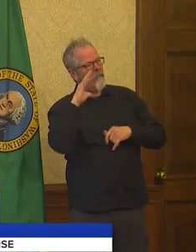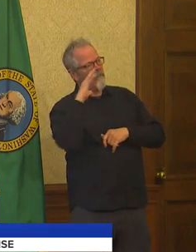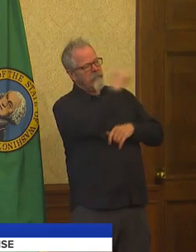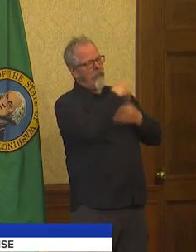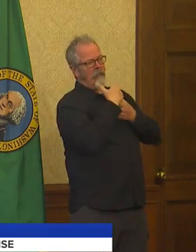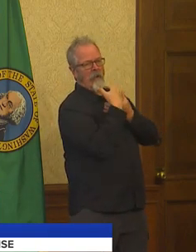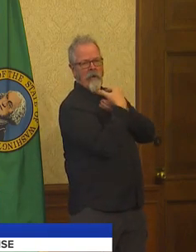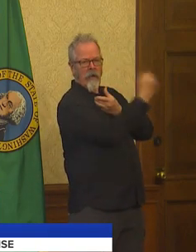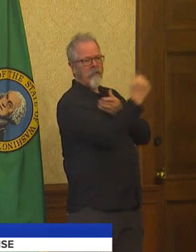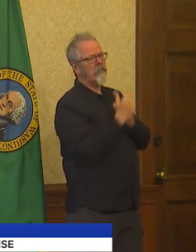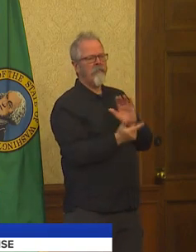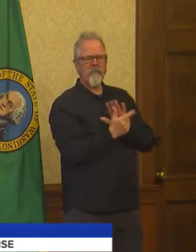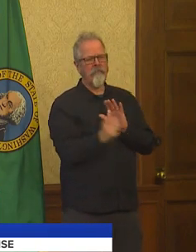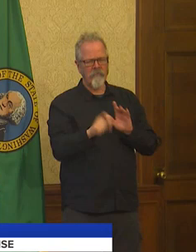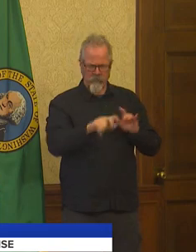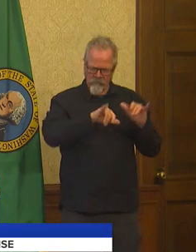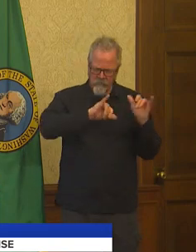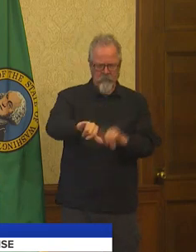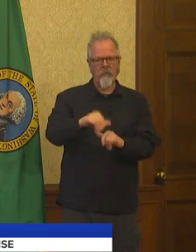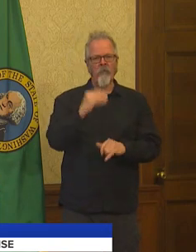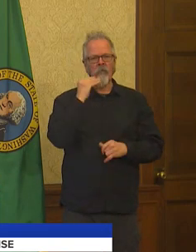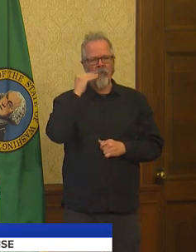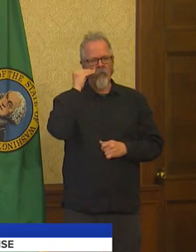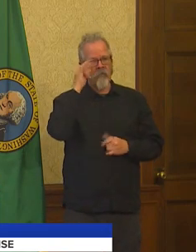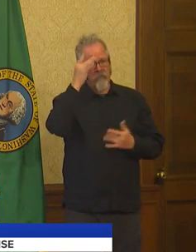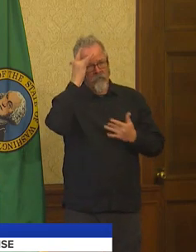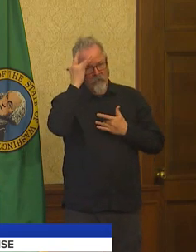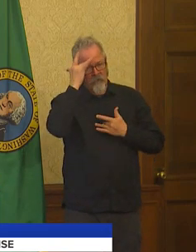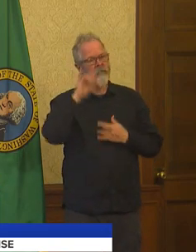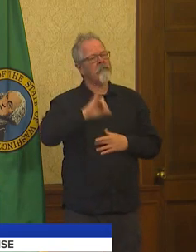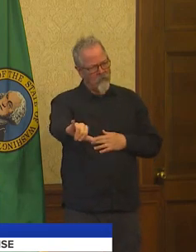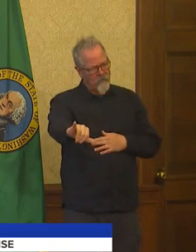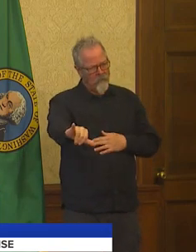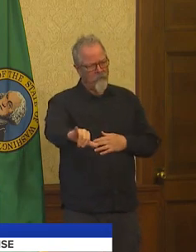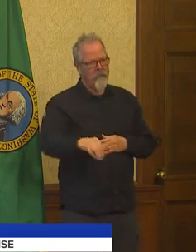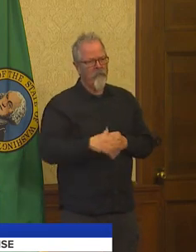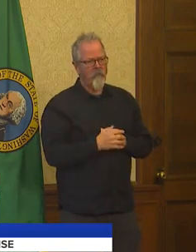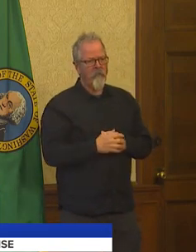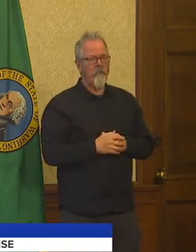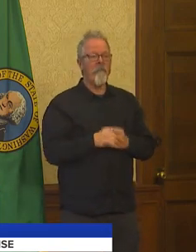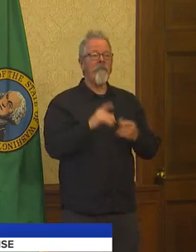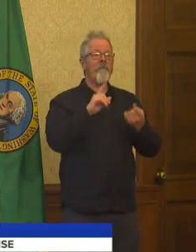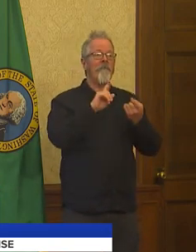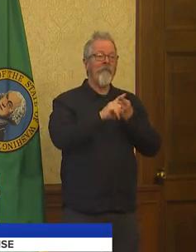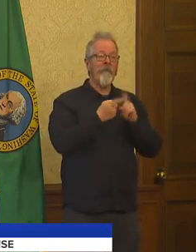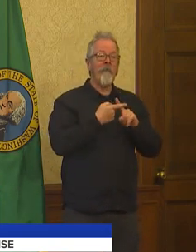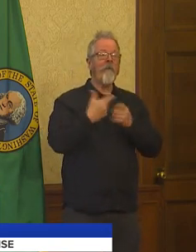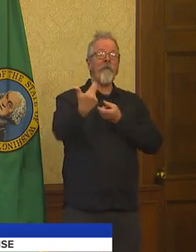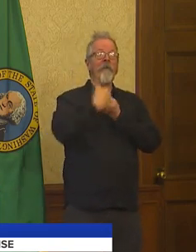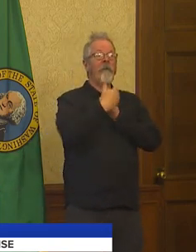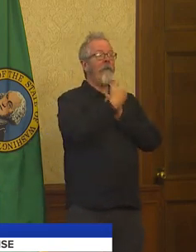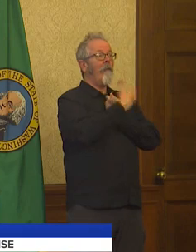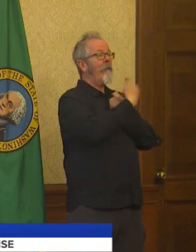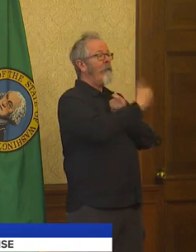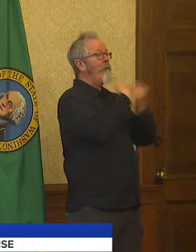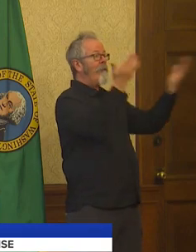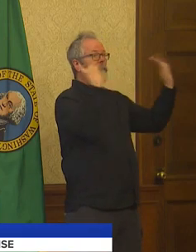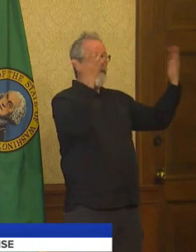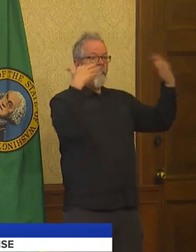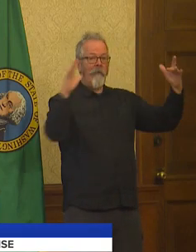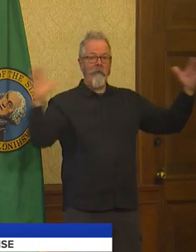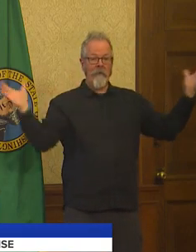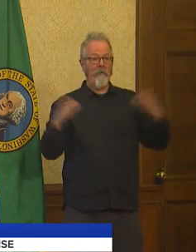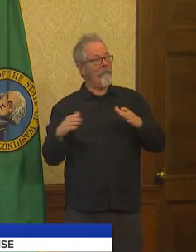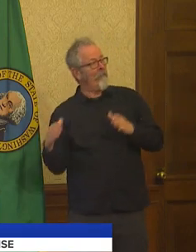partners in recreational activities to only those who live in the household unit. Having the symptoms is a dangerous